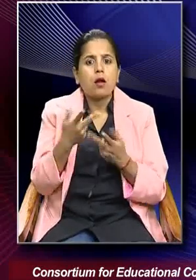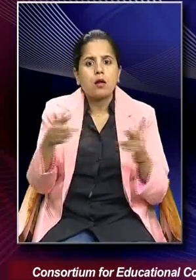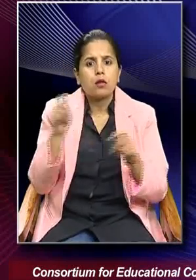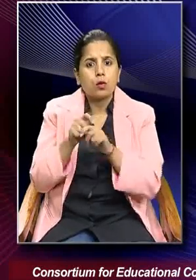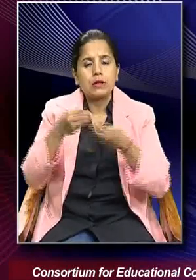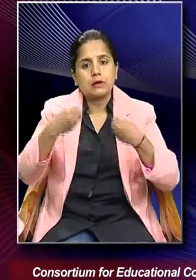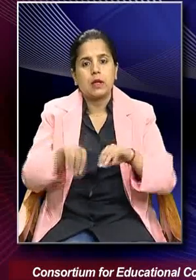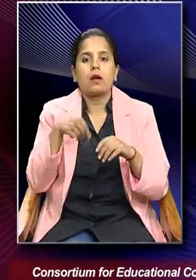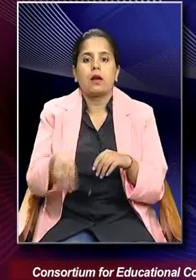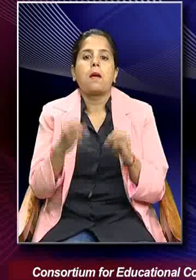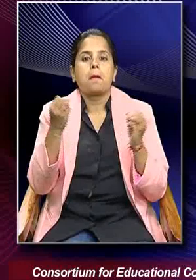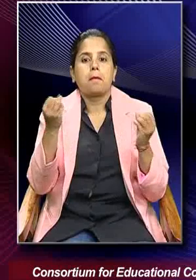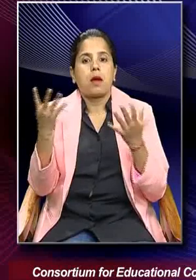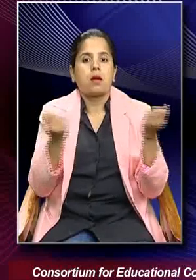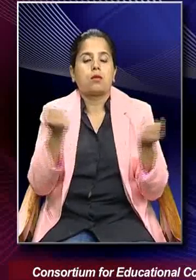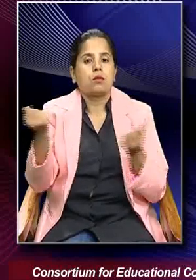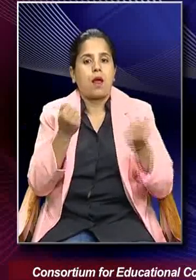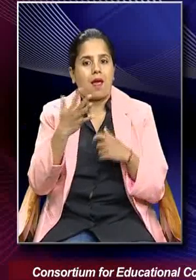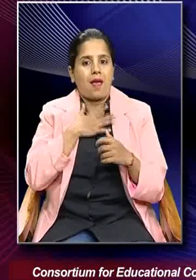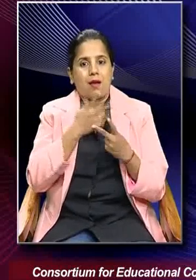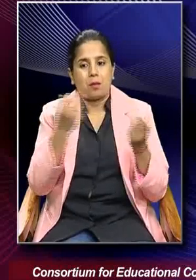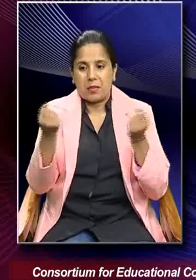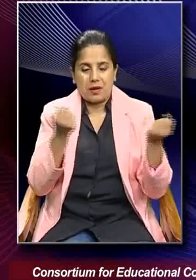by 2030. All above these